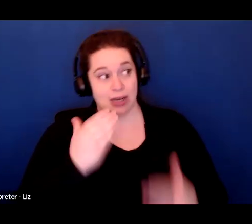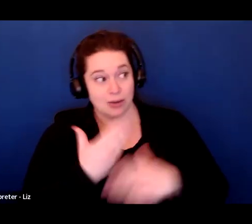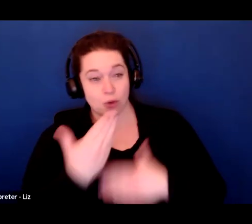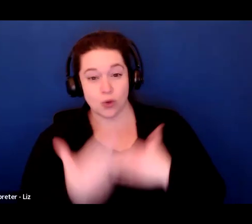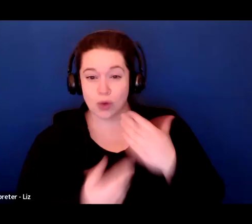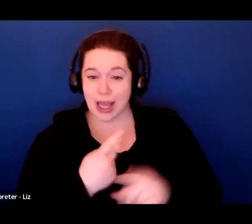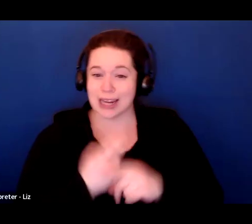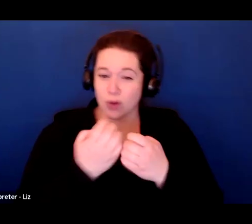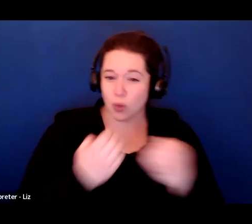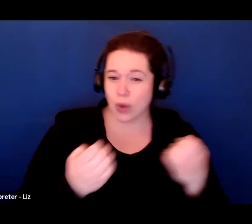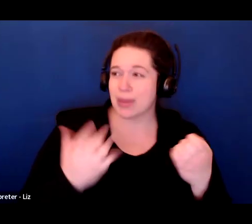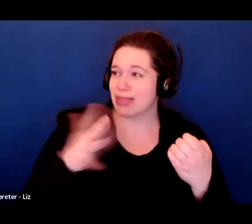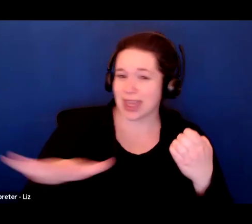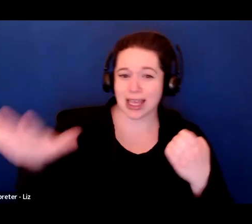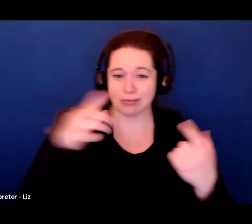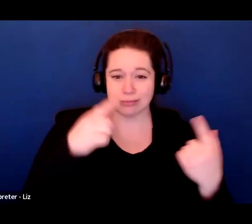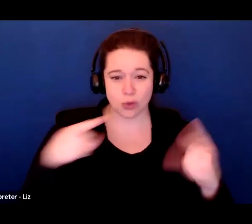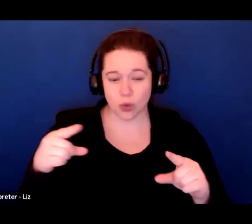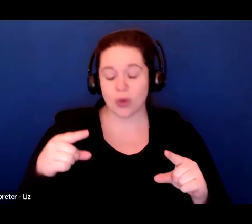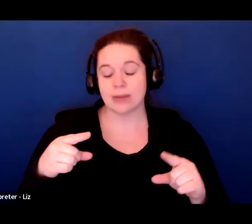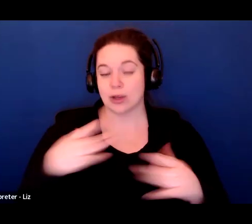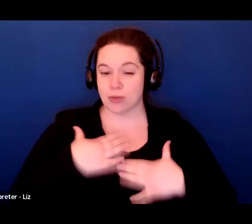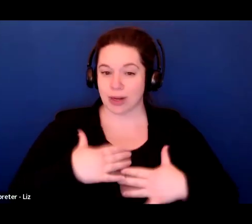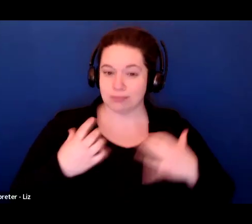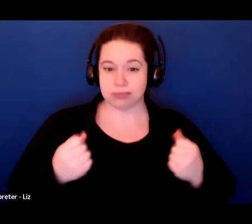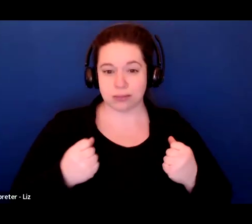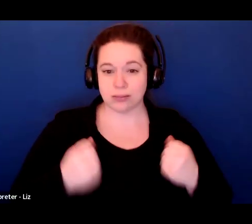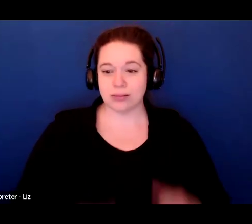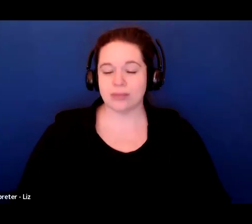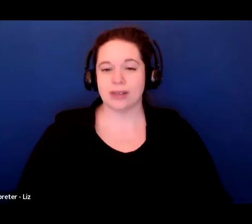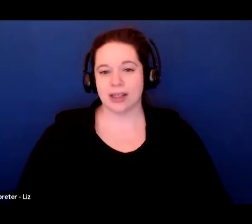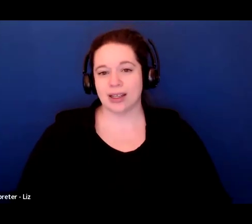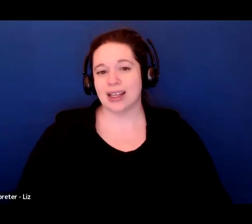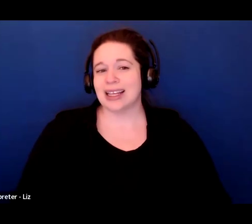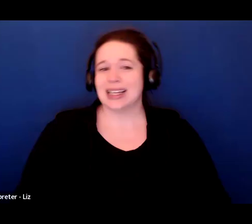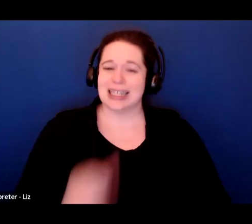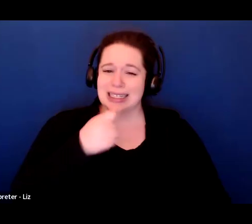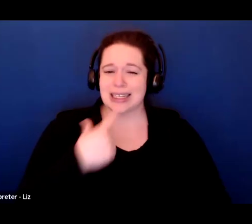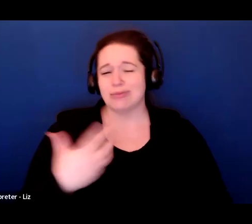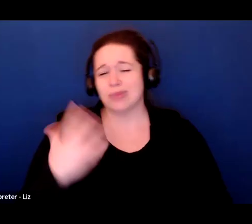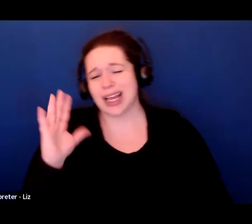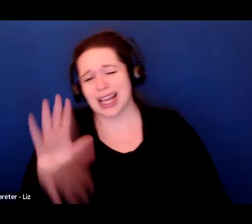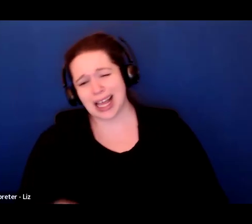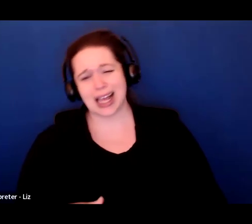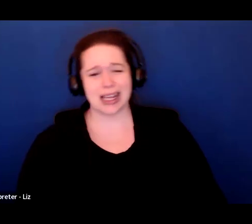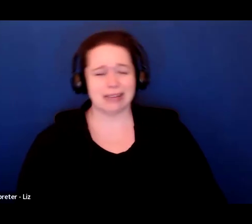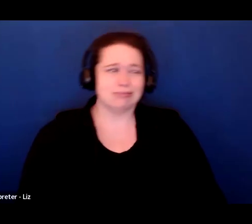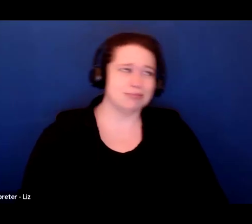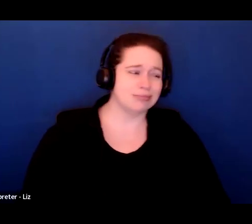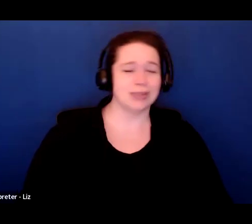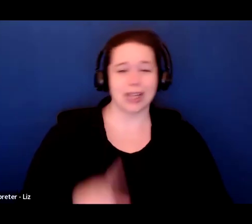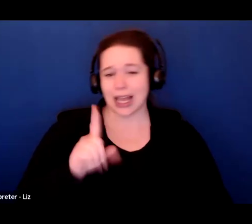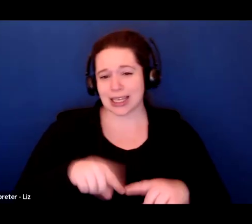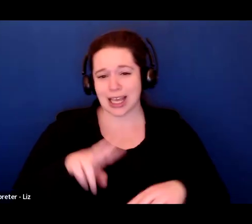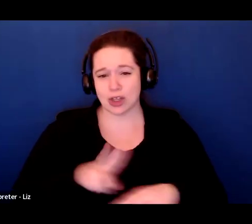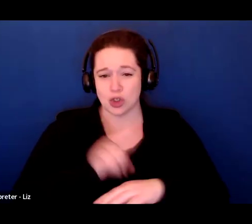new things that are going on, you want to keep your body in shape. You don't want to go and say, well, you can't use a standing